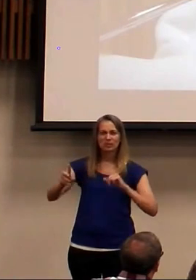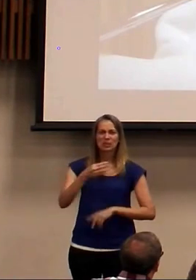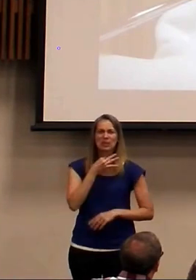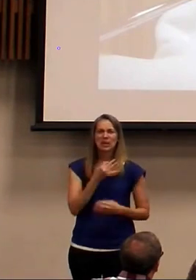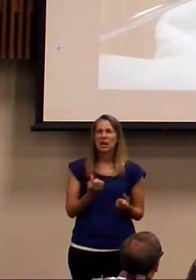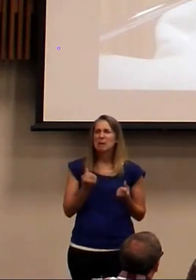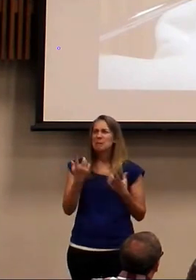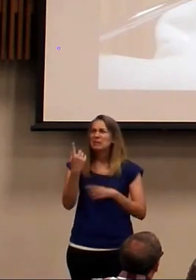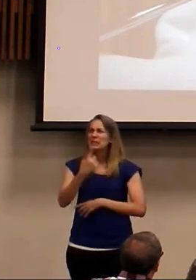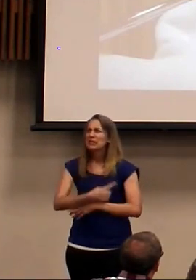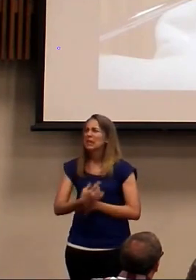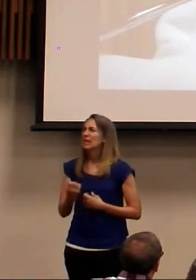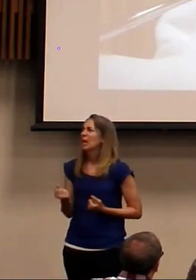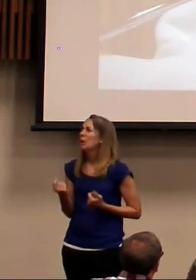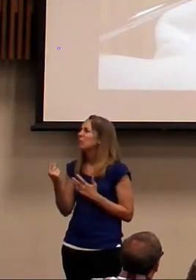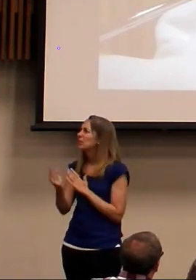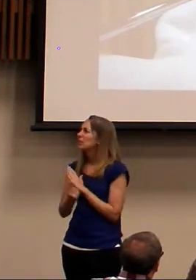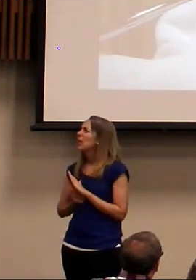many hours had passed.